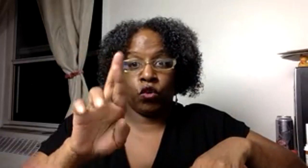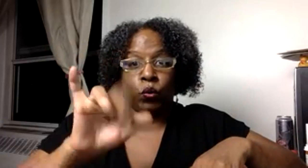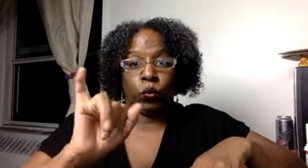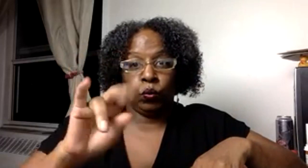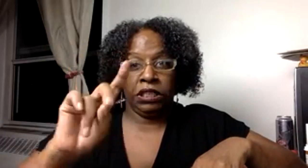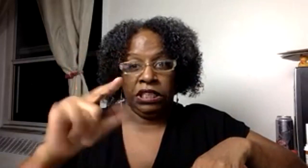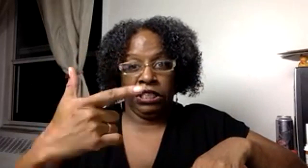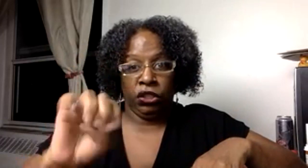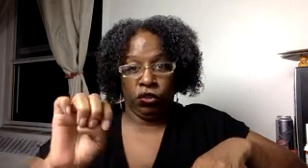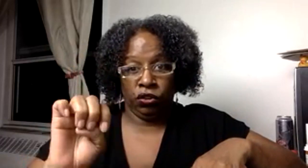Hello, interpreter.